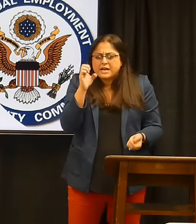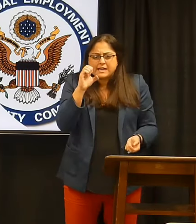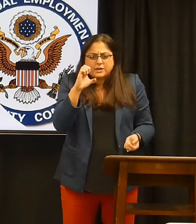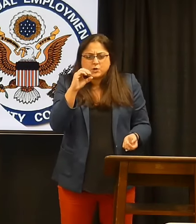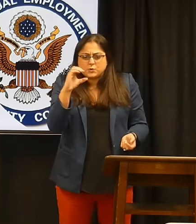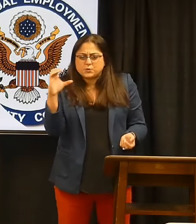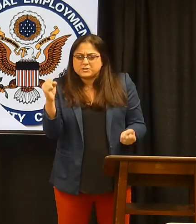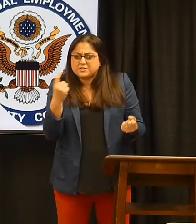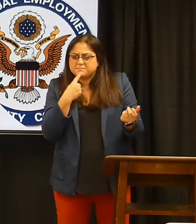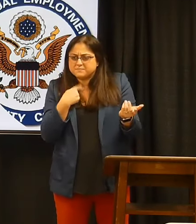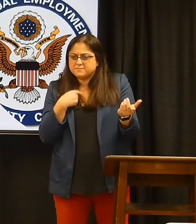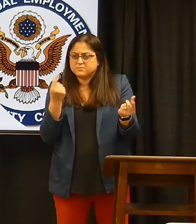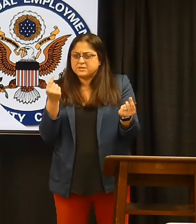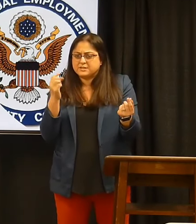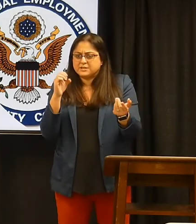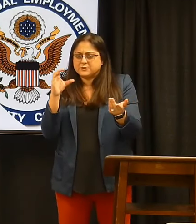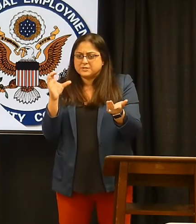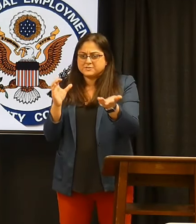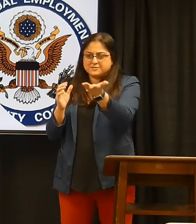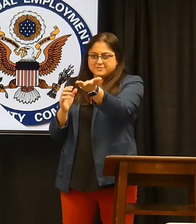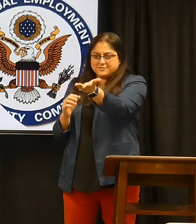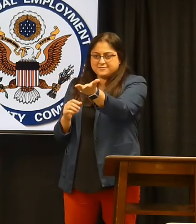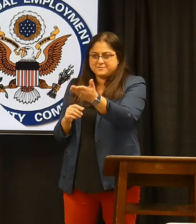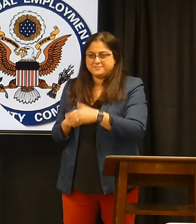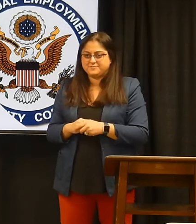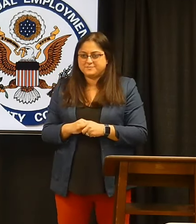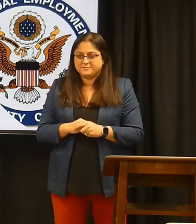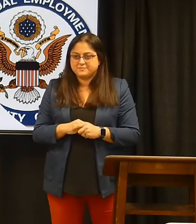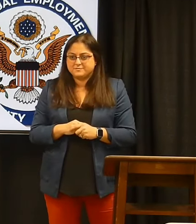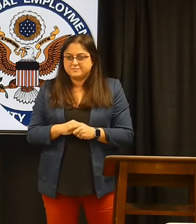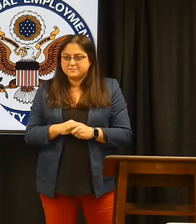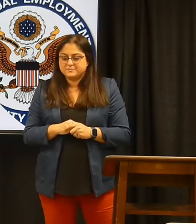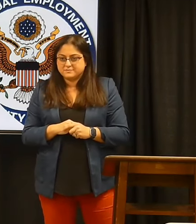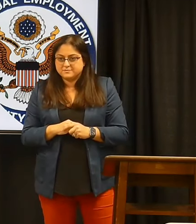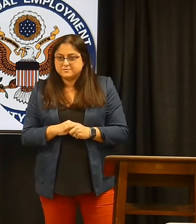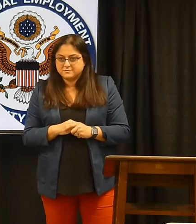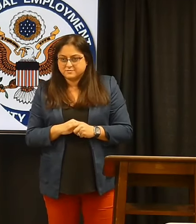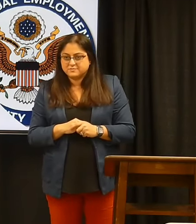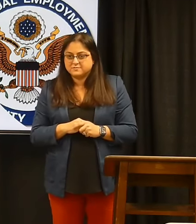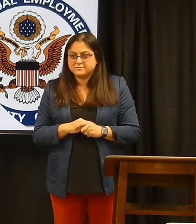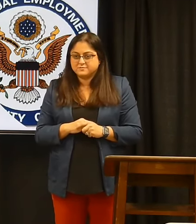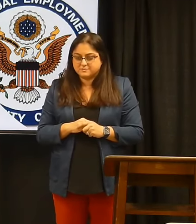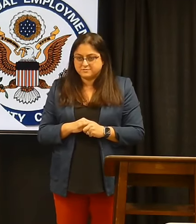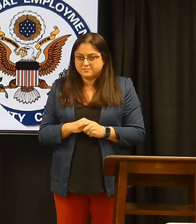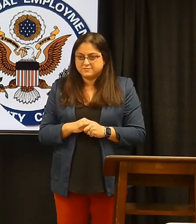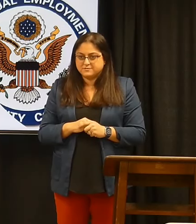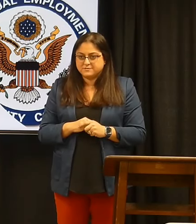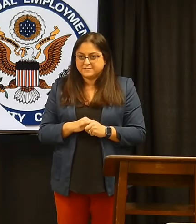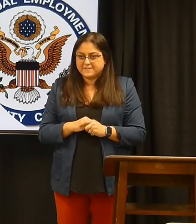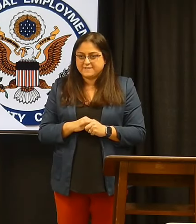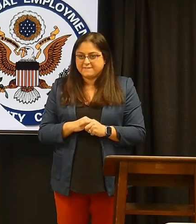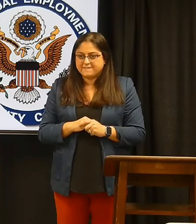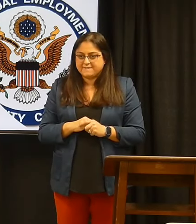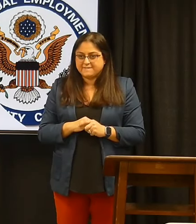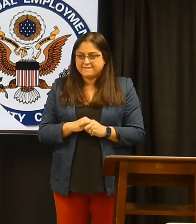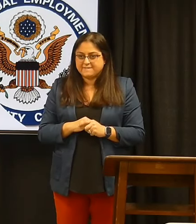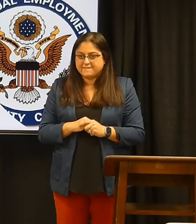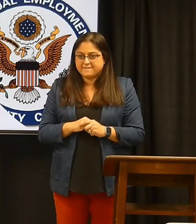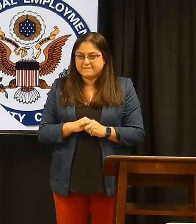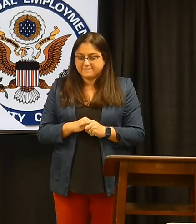So let's talk about what is EEOC. What do you think EEOC is? It's where you can apply for or submit